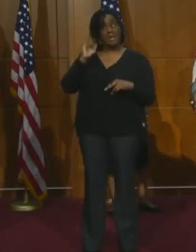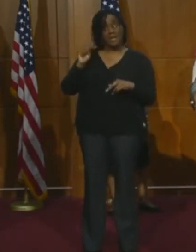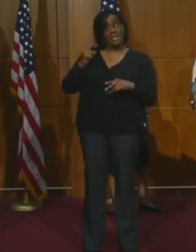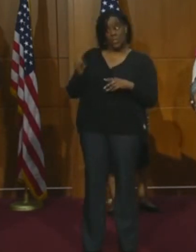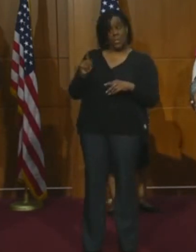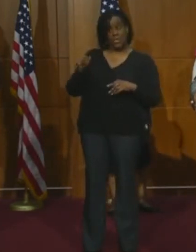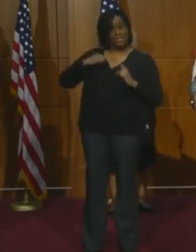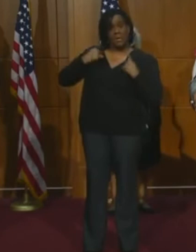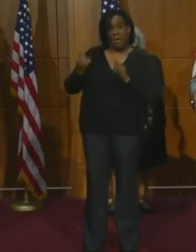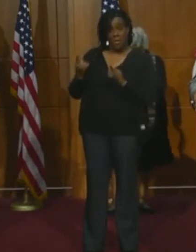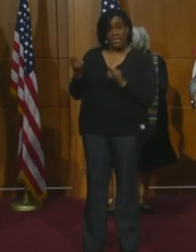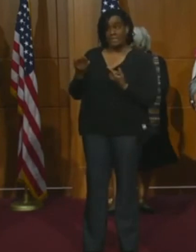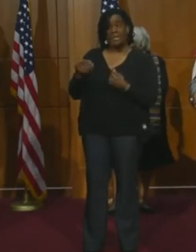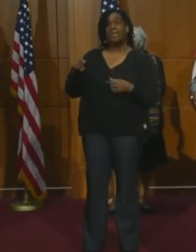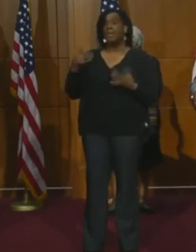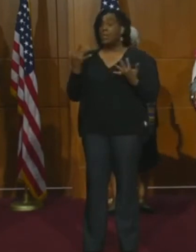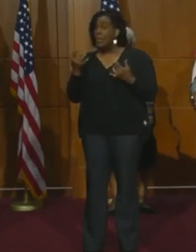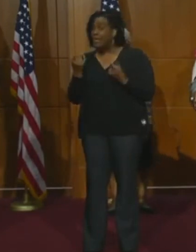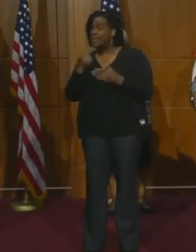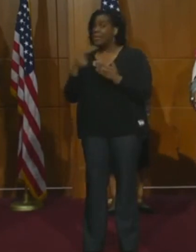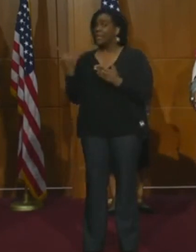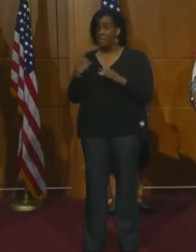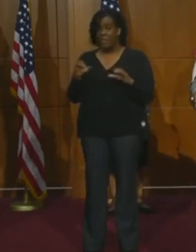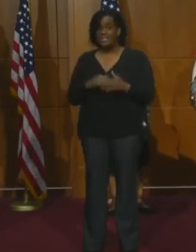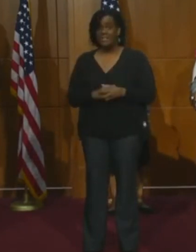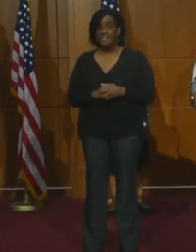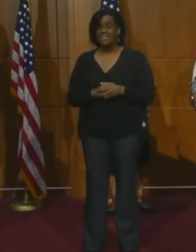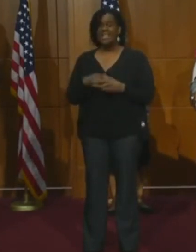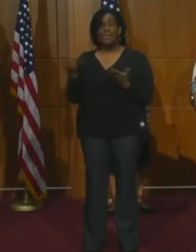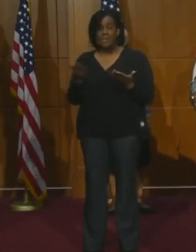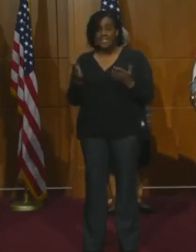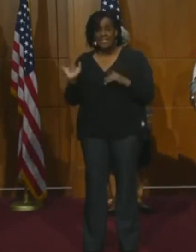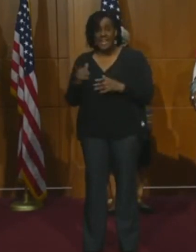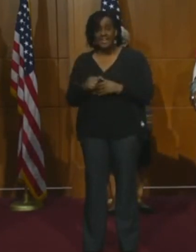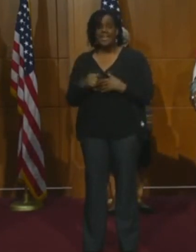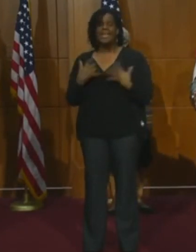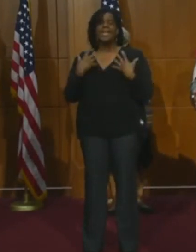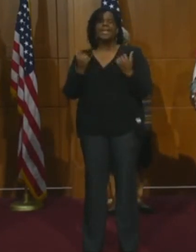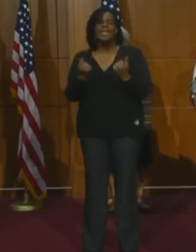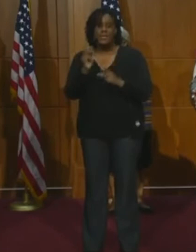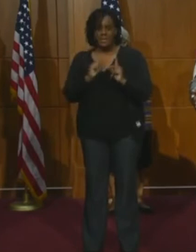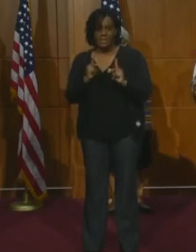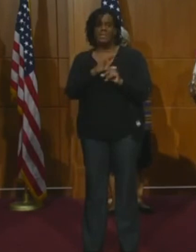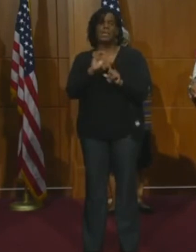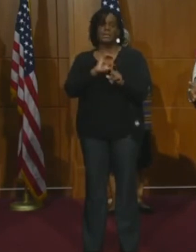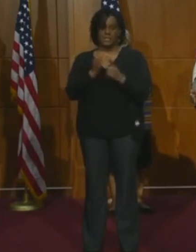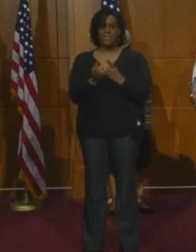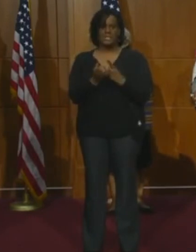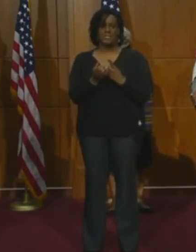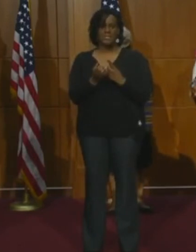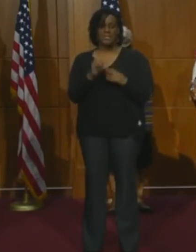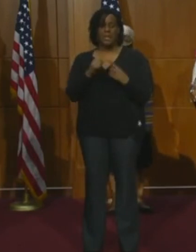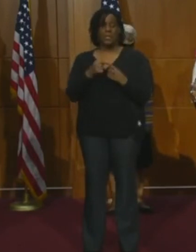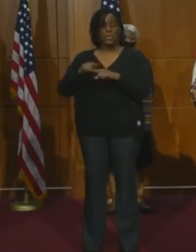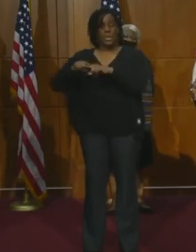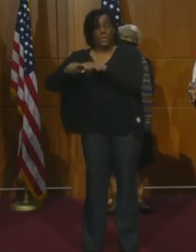always been, waiting to do what He always does, and that is heal people and heal circumstances when we learn to